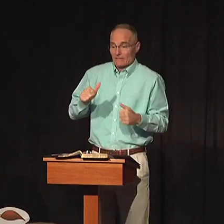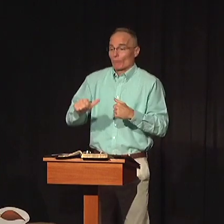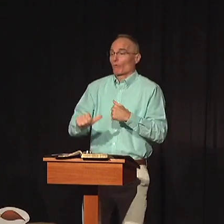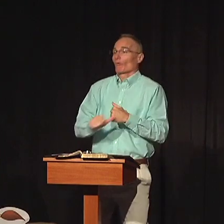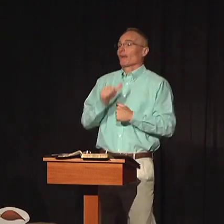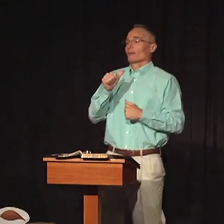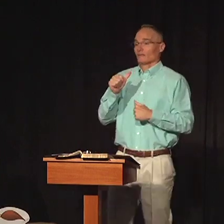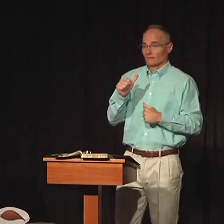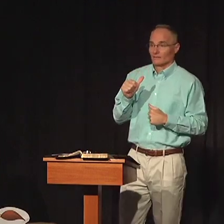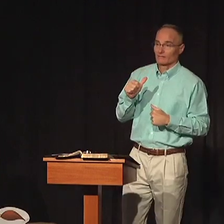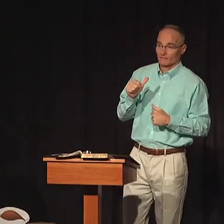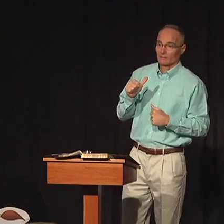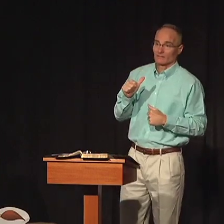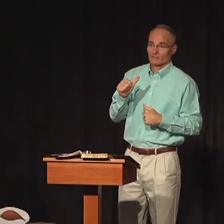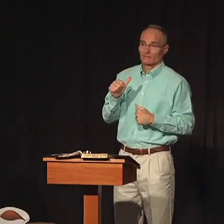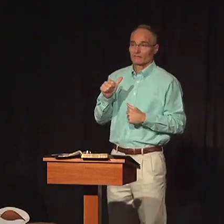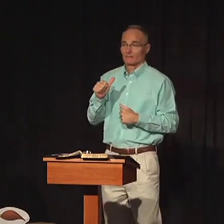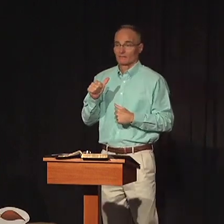The biggest threat